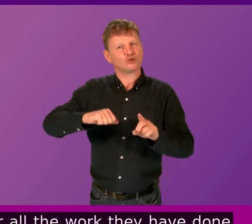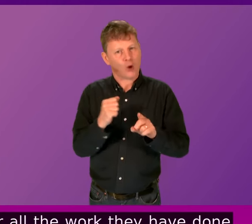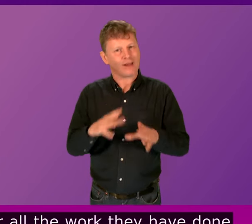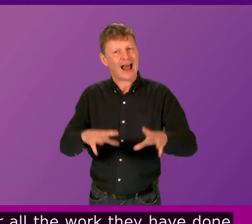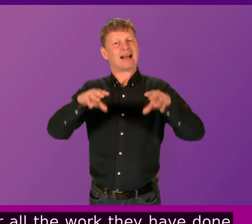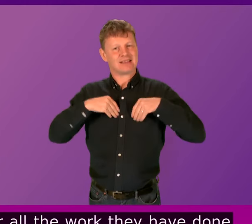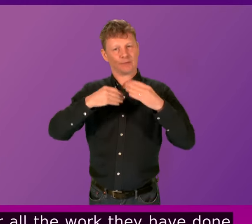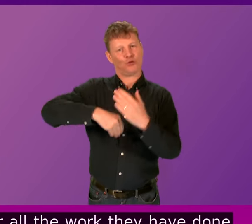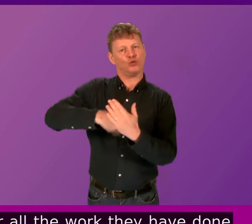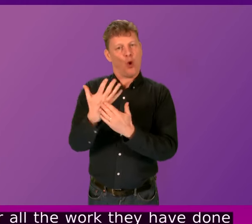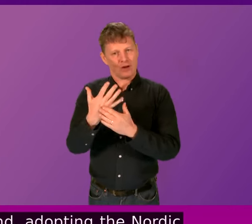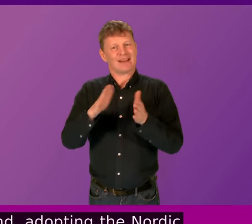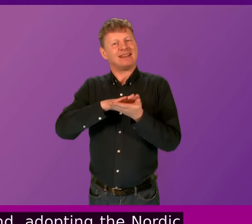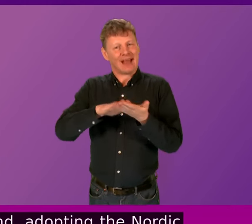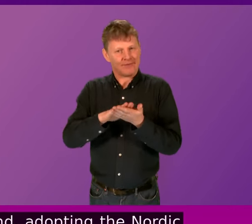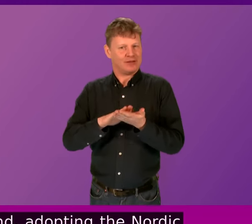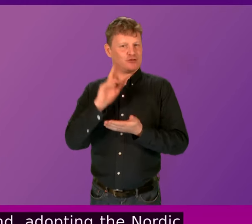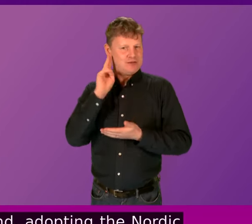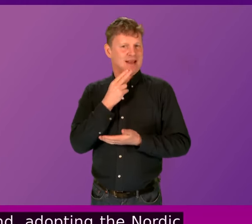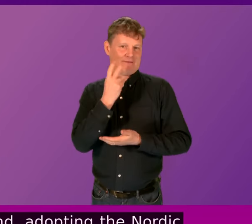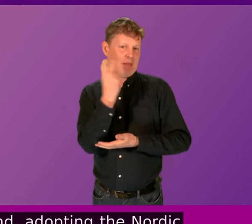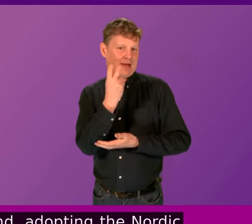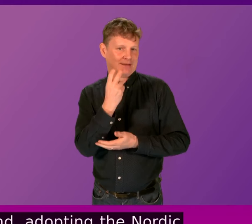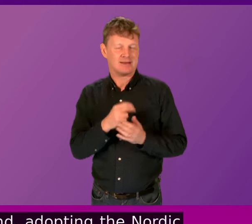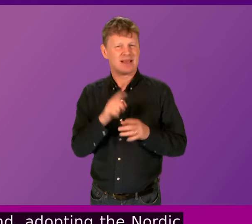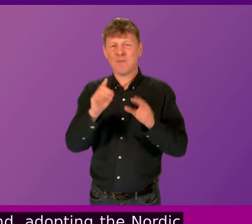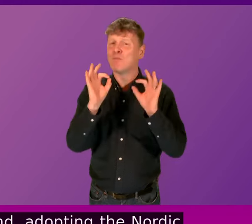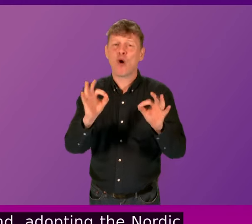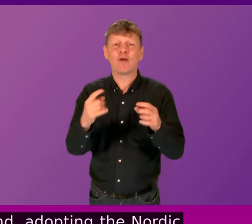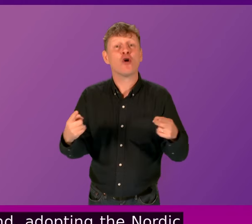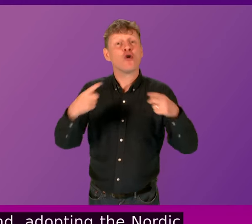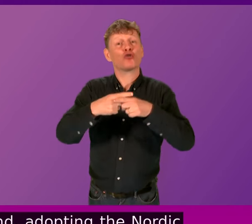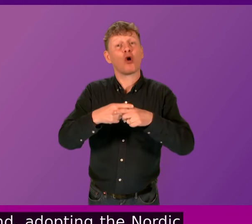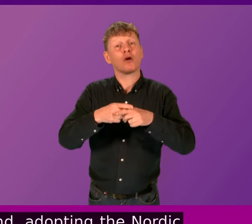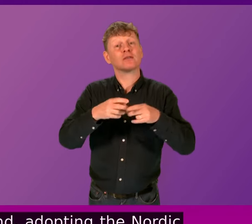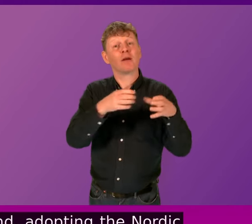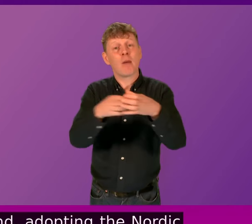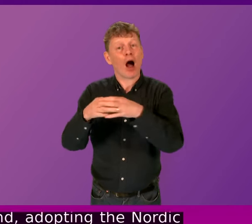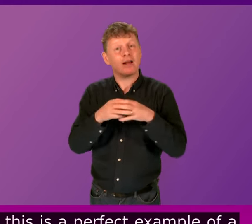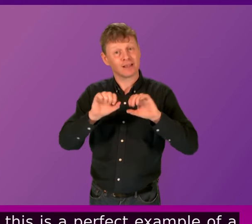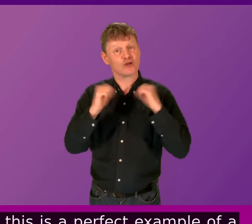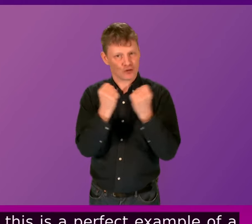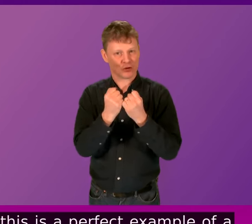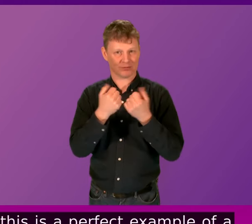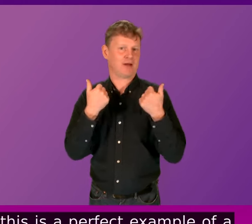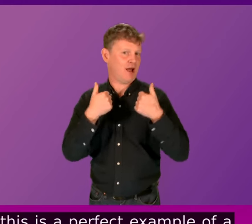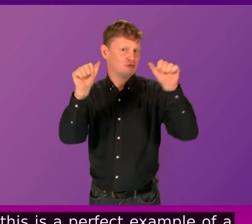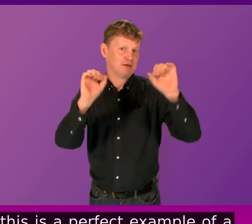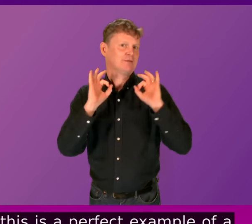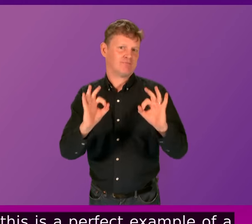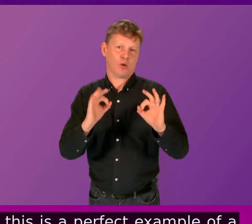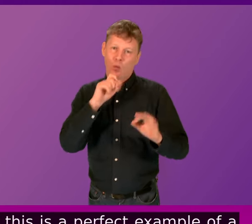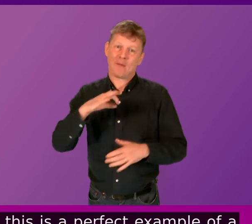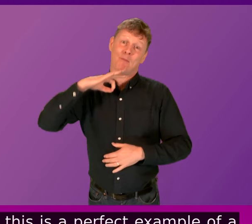of deafblindness. This is a perfect example of a cross-party group working to achieve something that would have a lifelong benefit